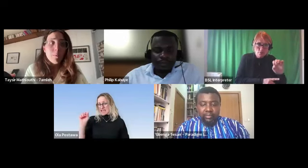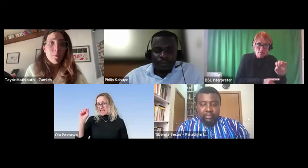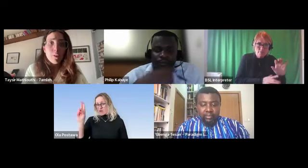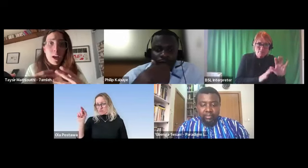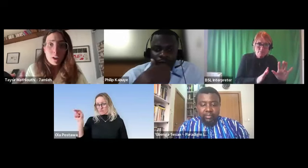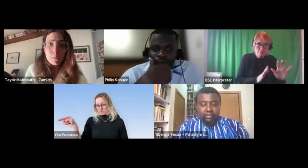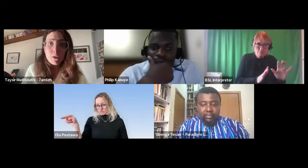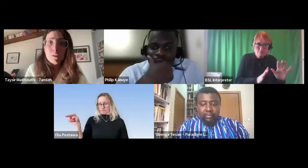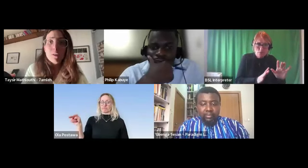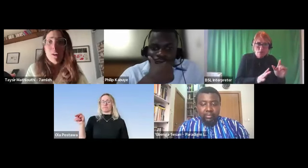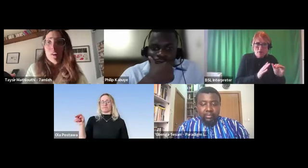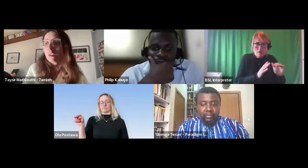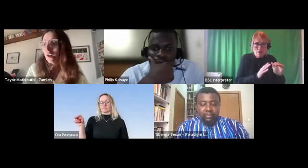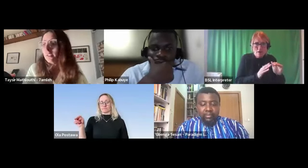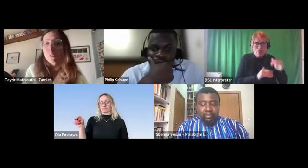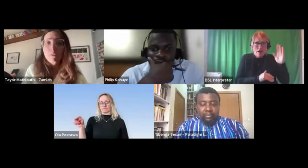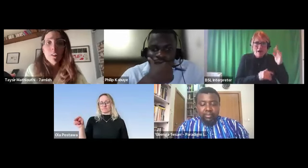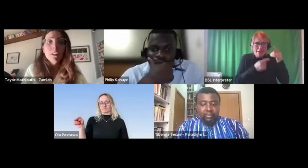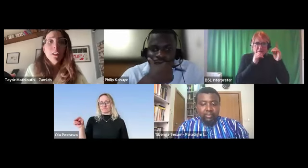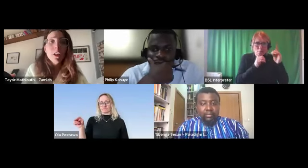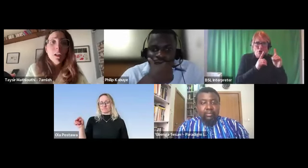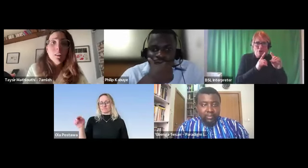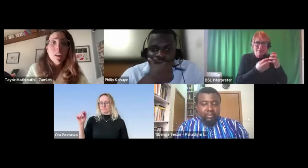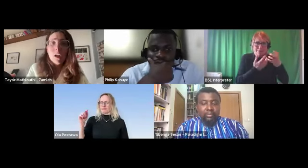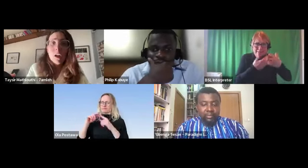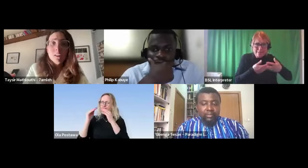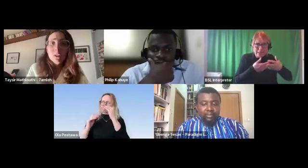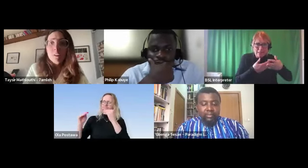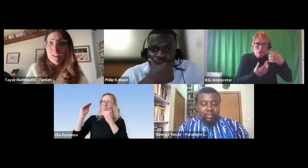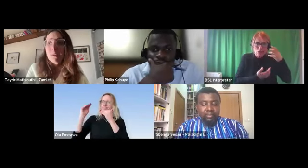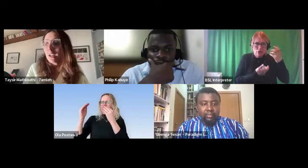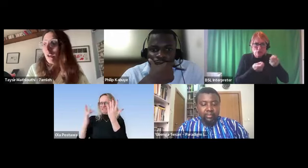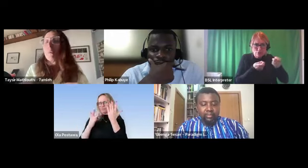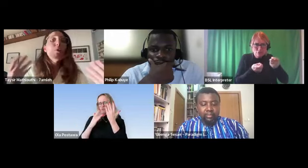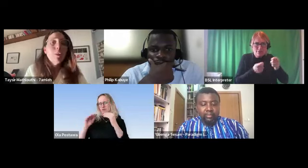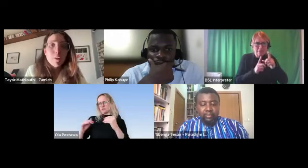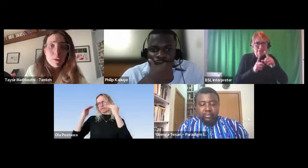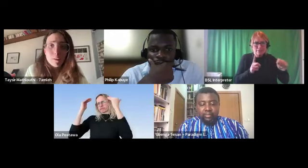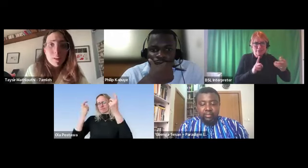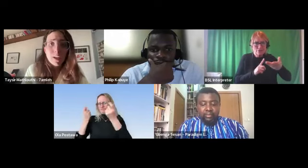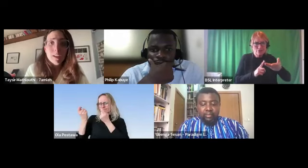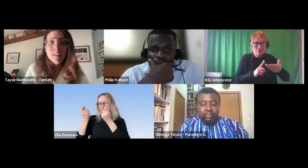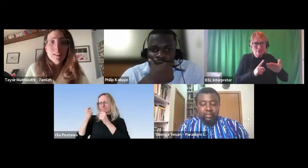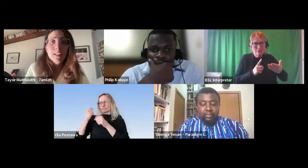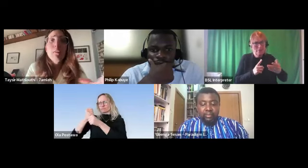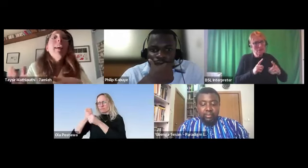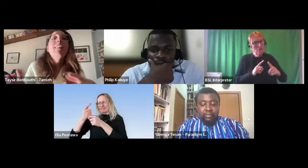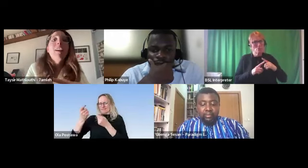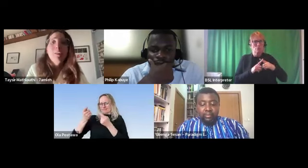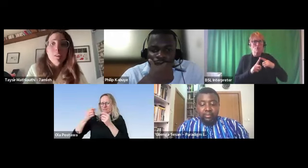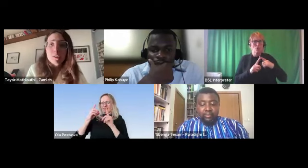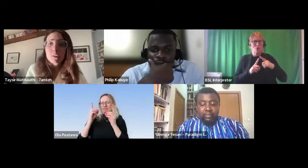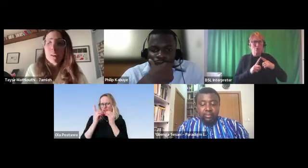example, High Commissioner on tech sovereignty and digital rights being pro-innovation and